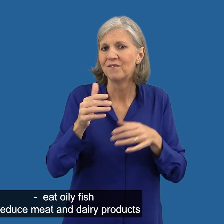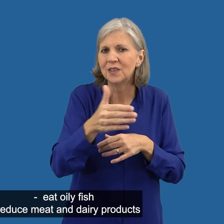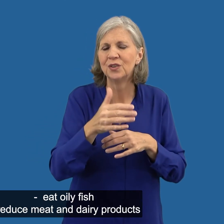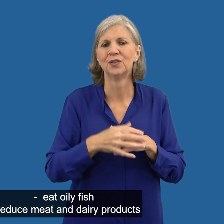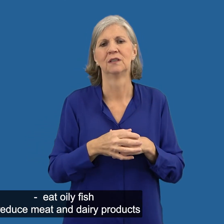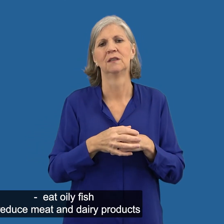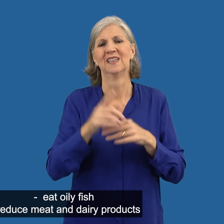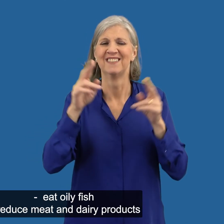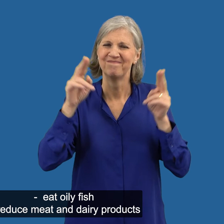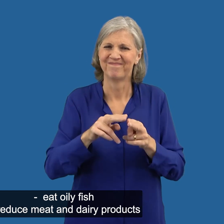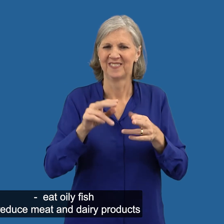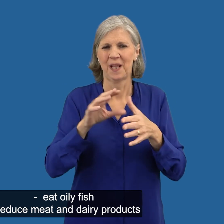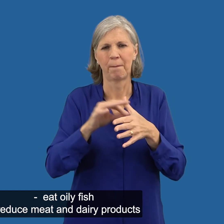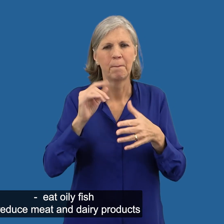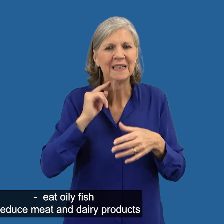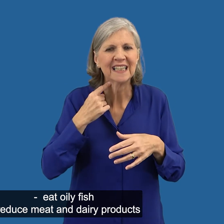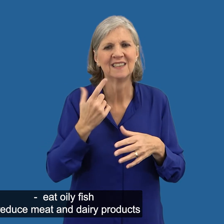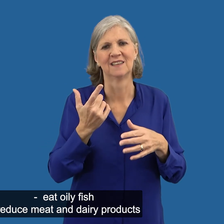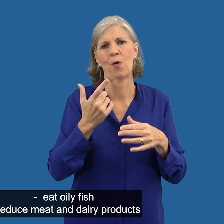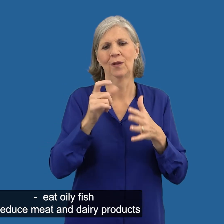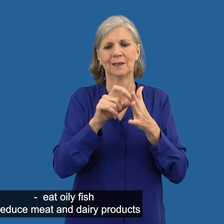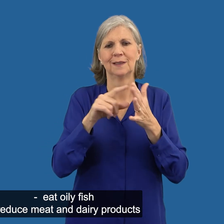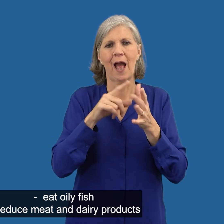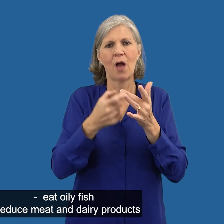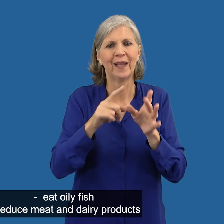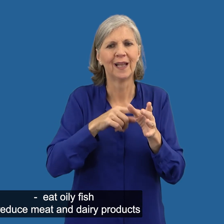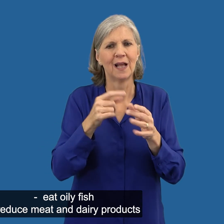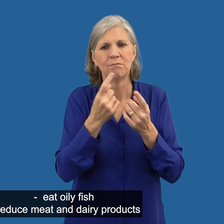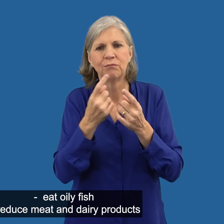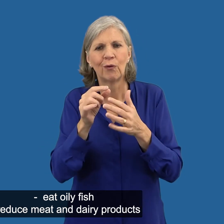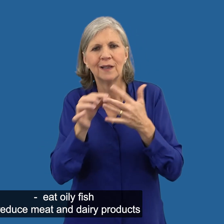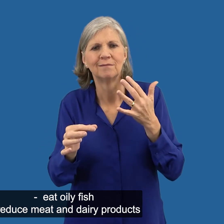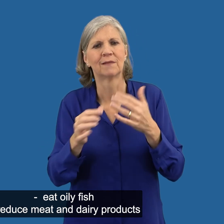eat oily fish, reduce meat and dairy products,